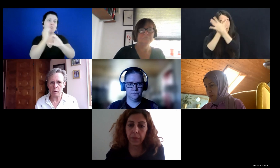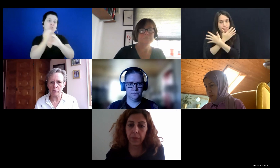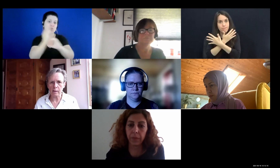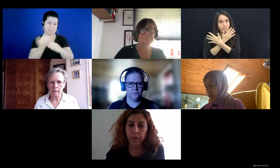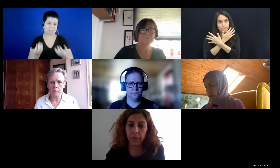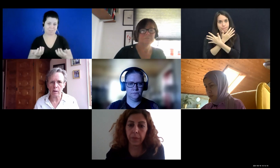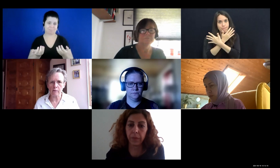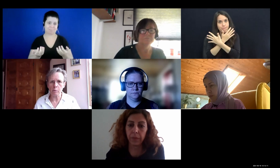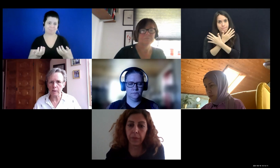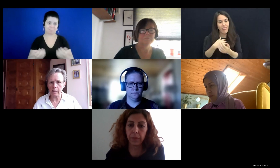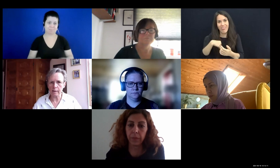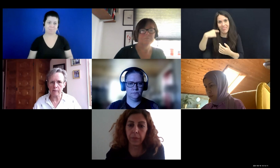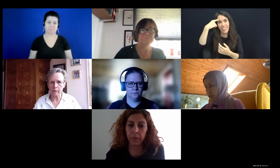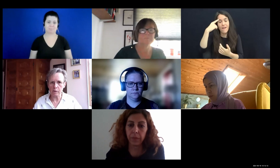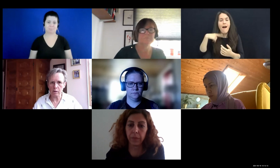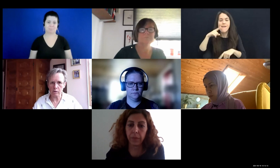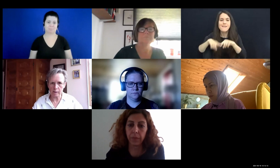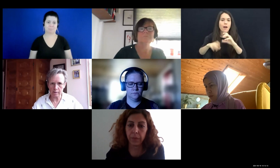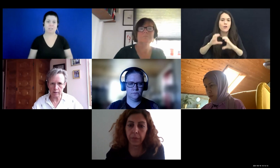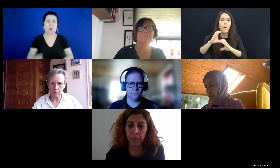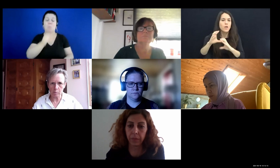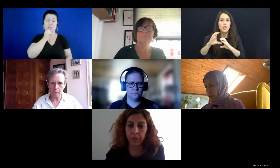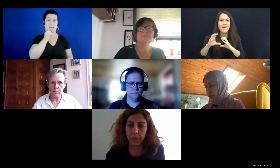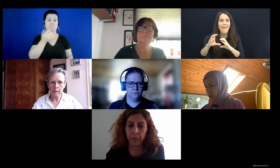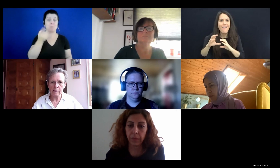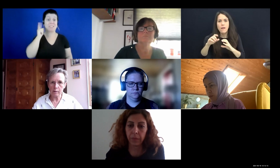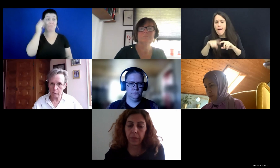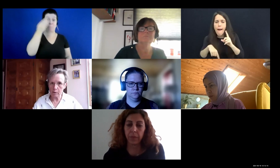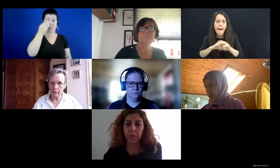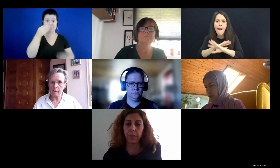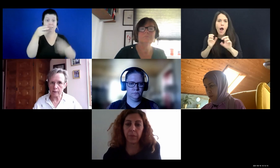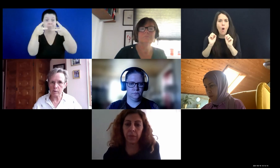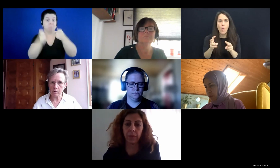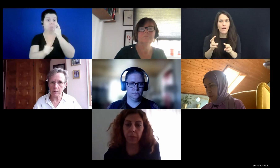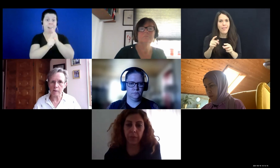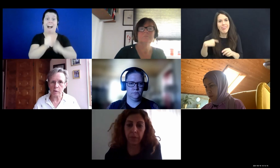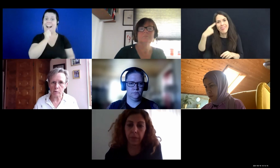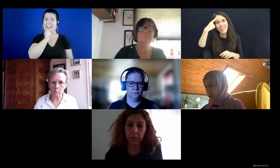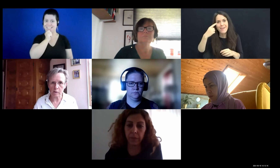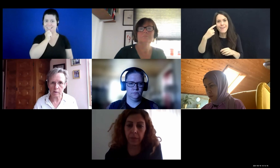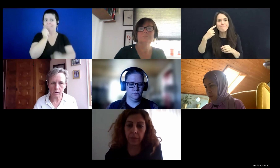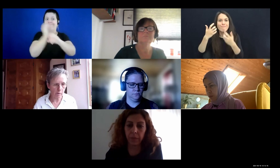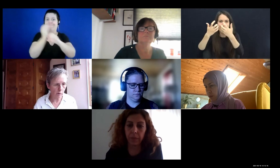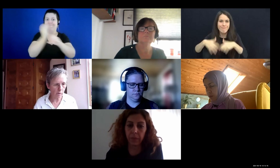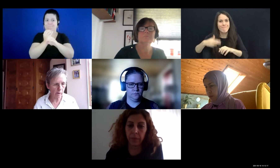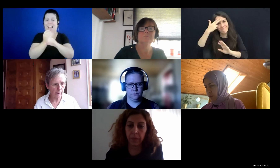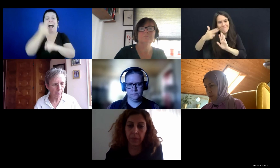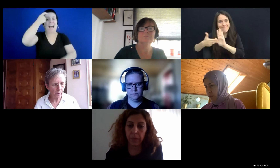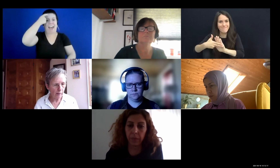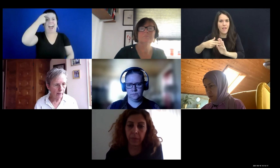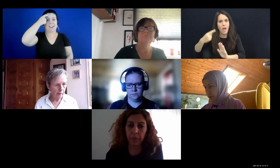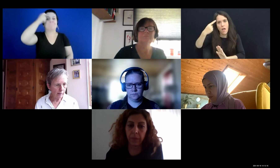self-fulfilling prophecy. If you can't communicate and if you don't address that problem, there will be an intellectual disability, of course, because children won't